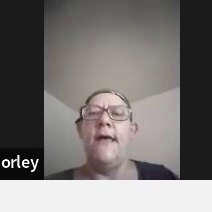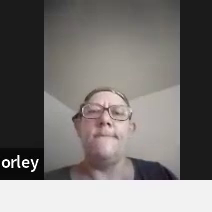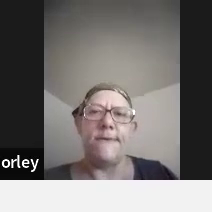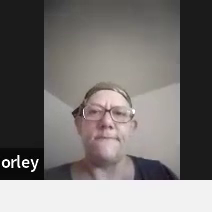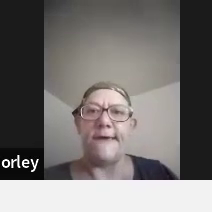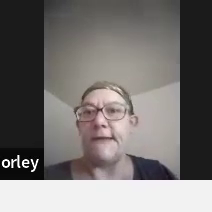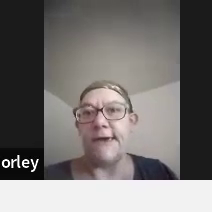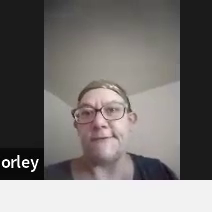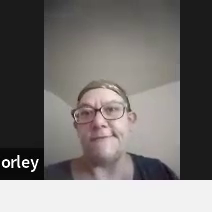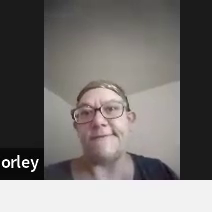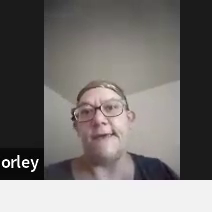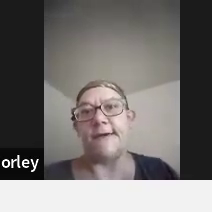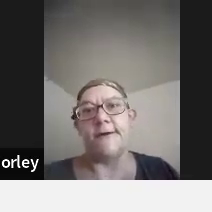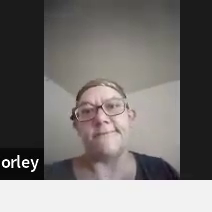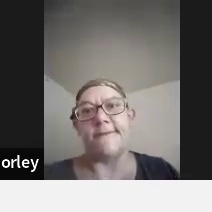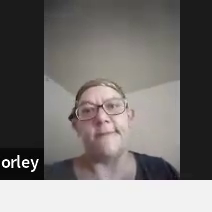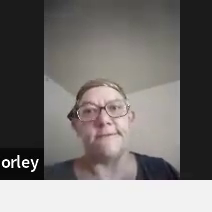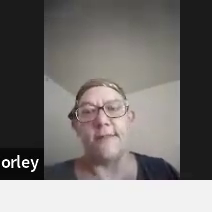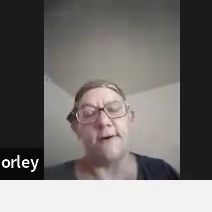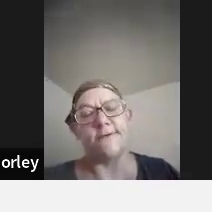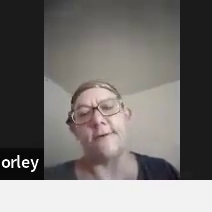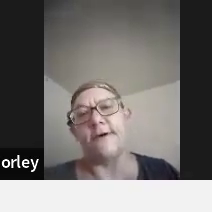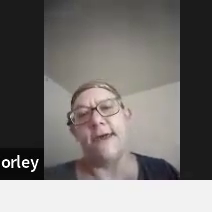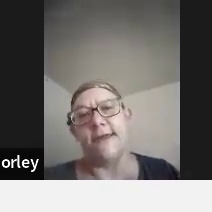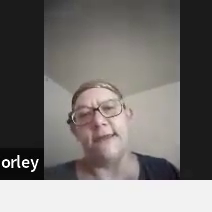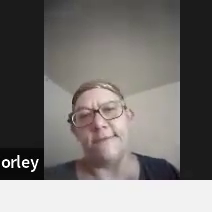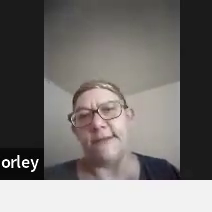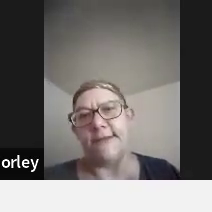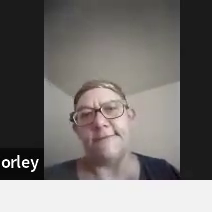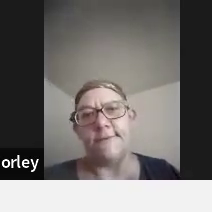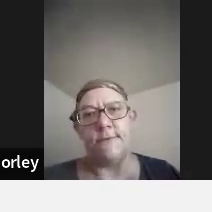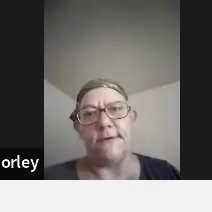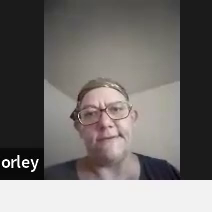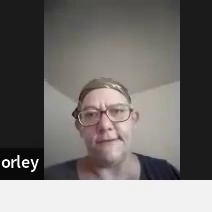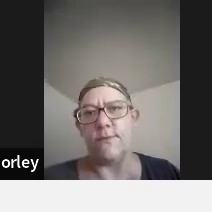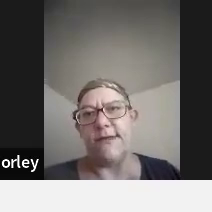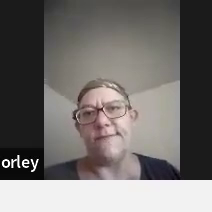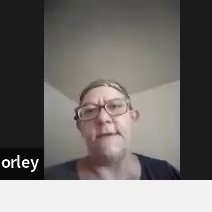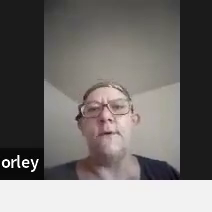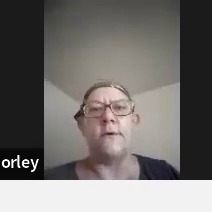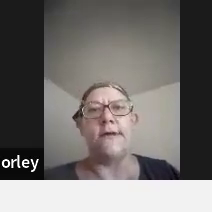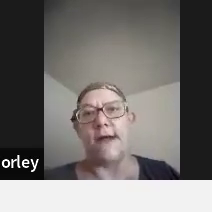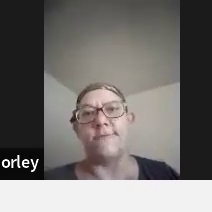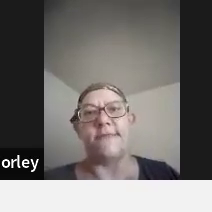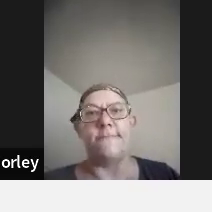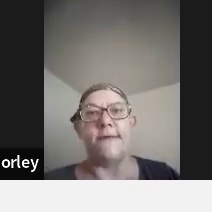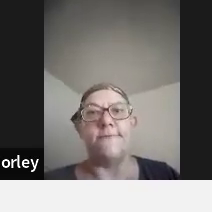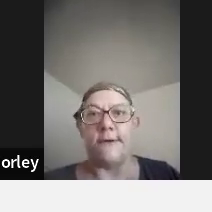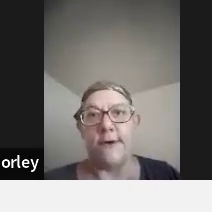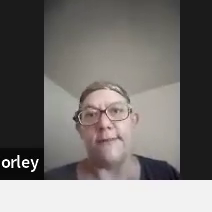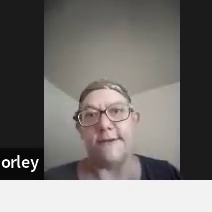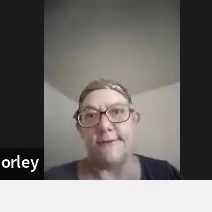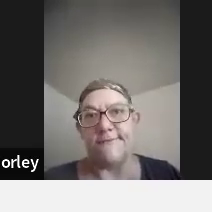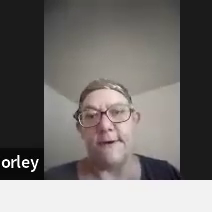where people take medications and it causes them lifelong trauma and inability to deal with or interact with anybody